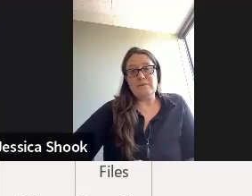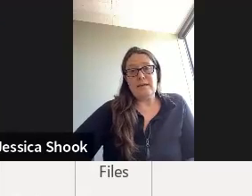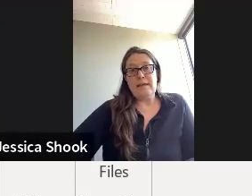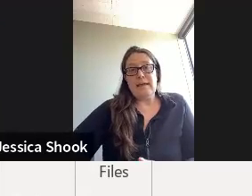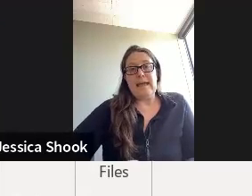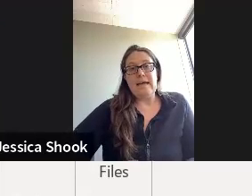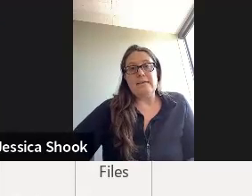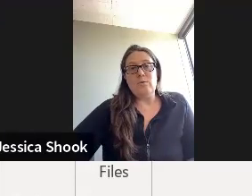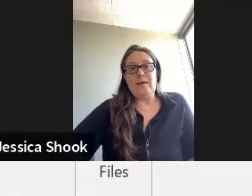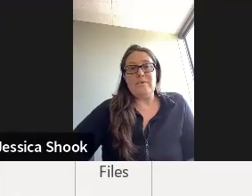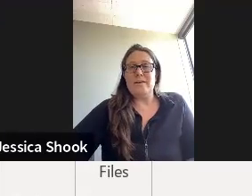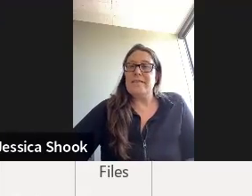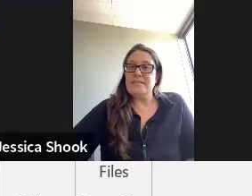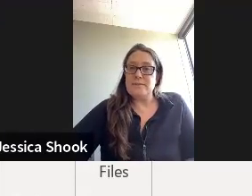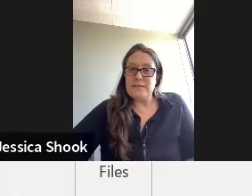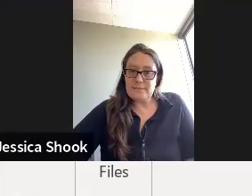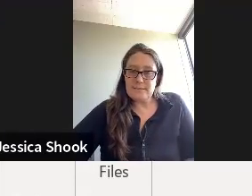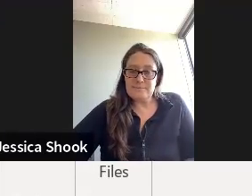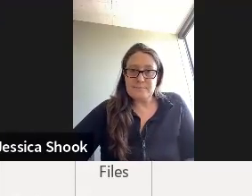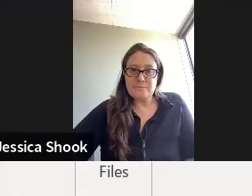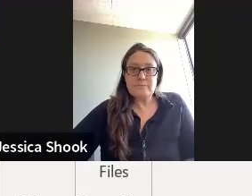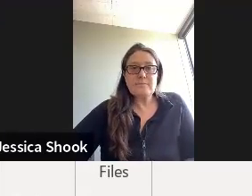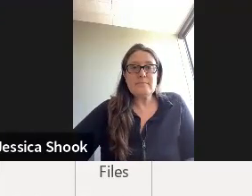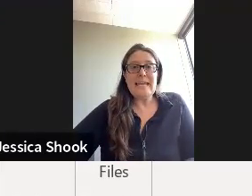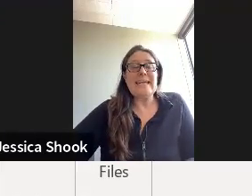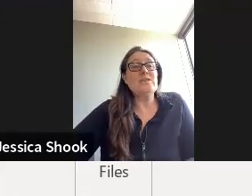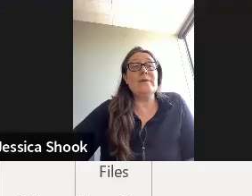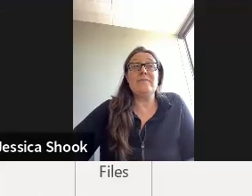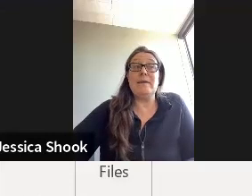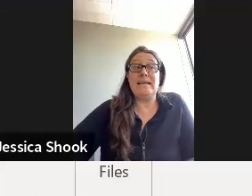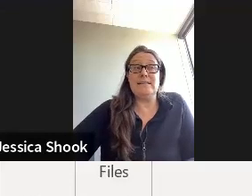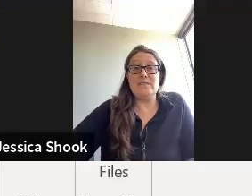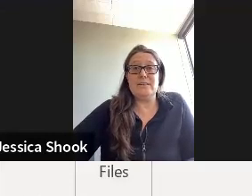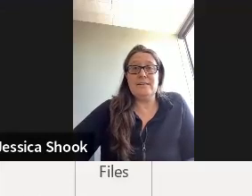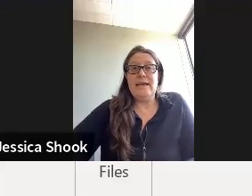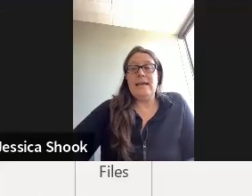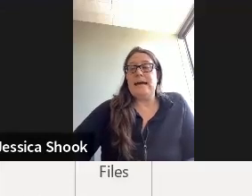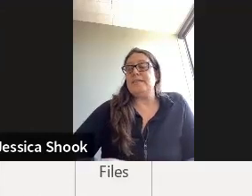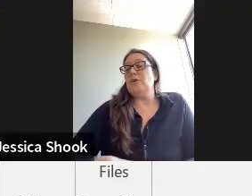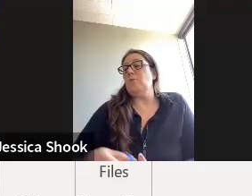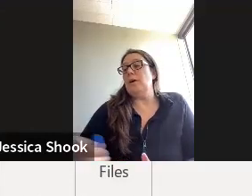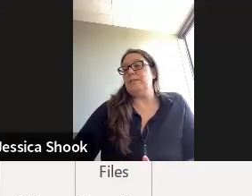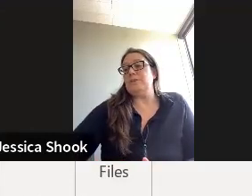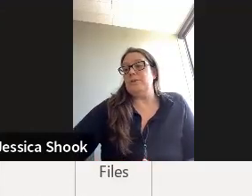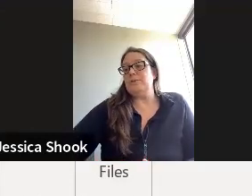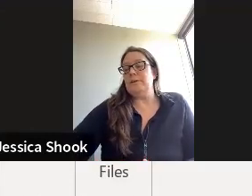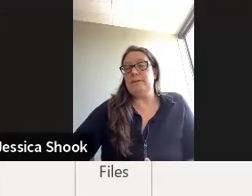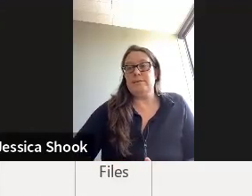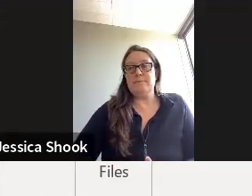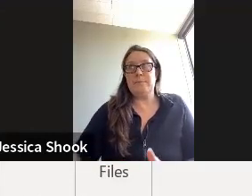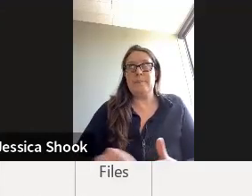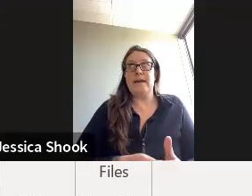aggressive and whether or not they're dangerous. And I don't have a right answer. And I don't want